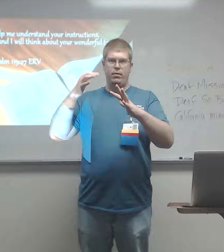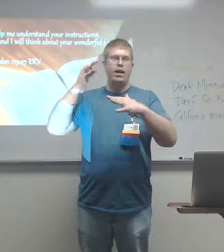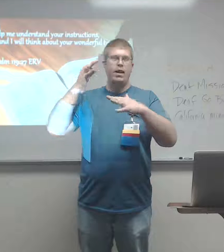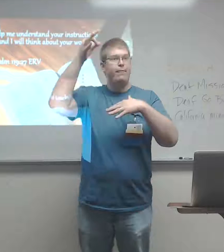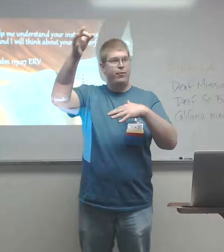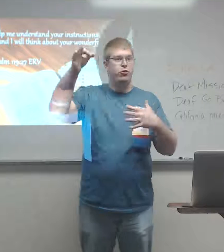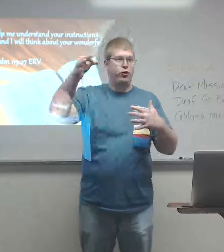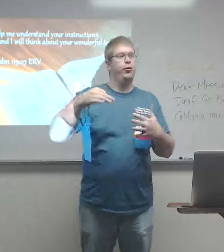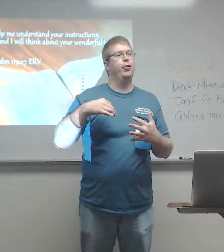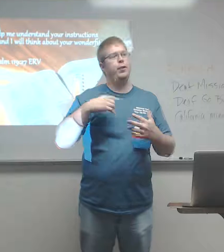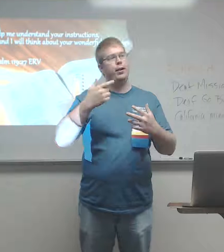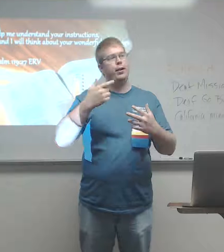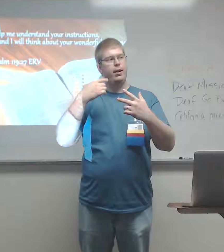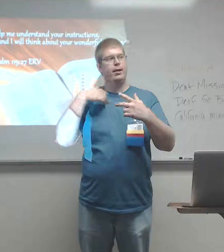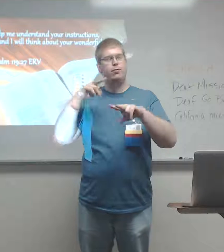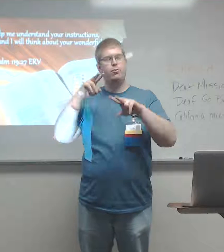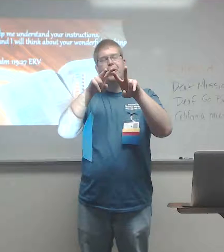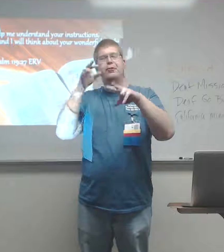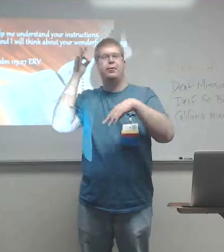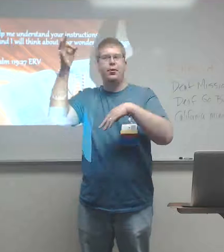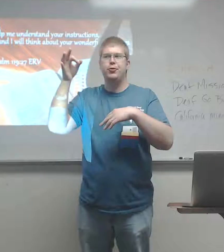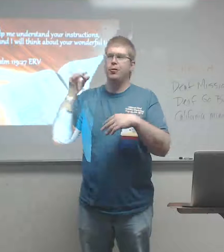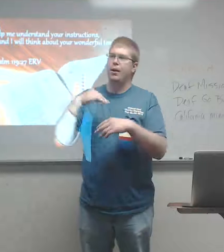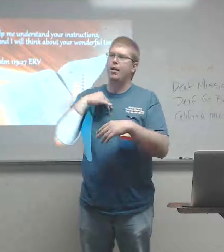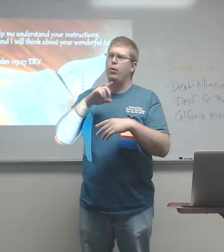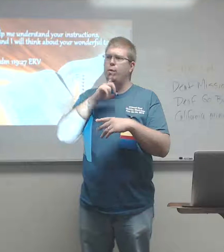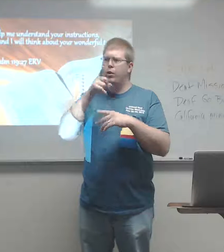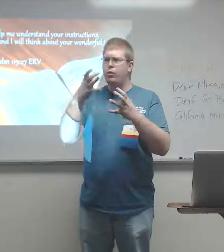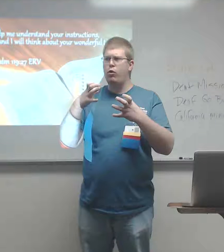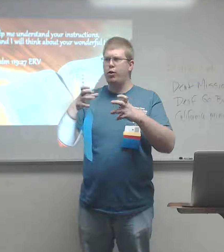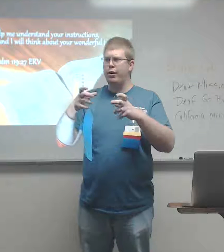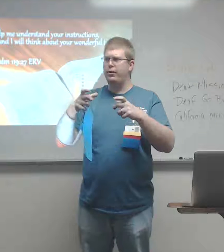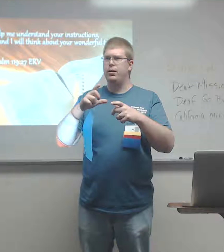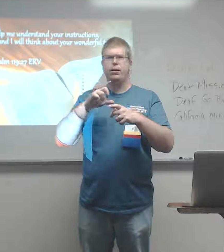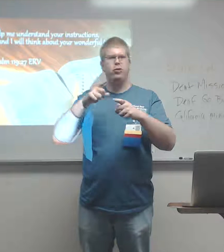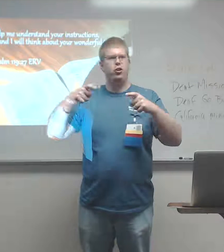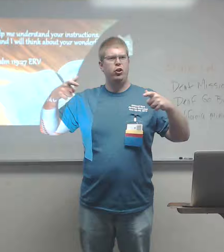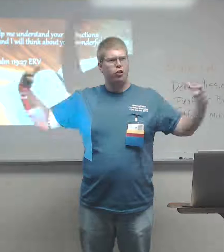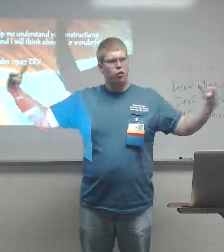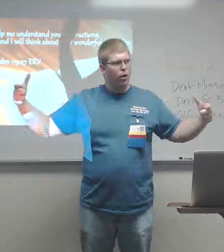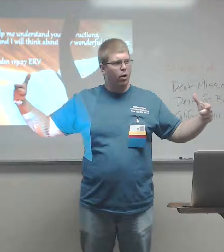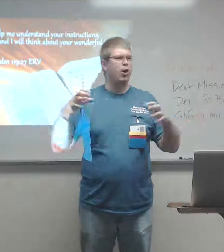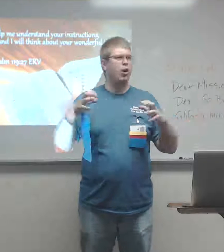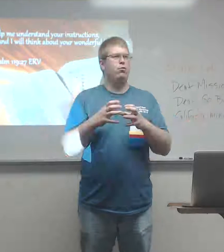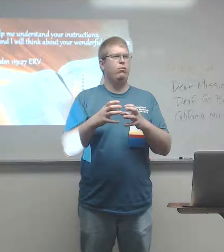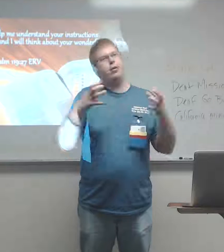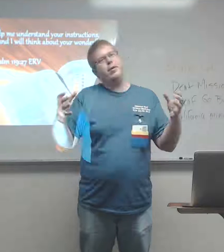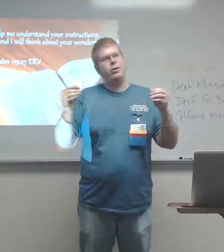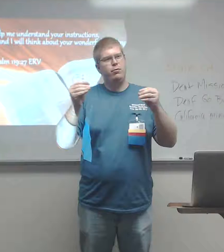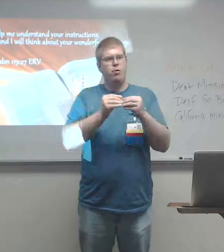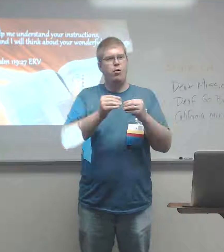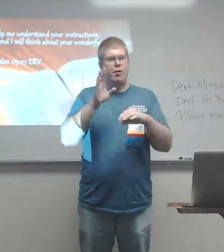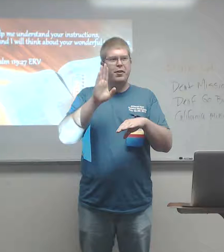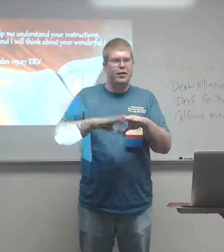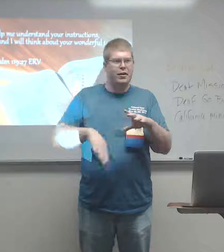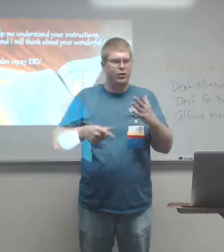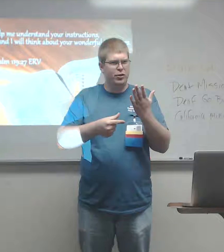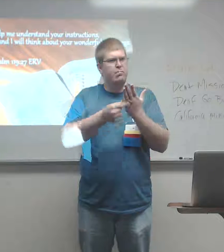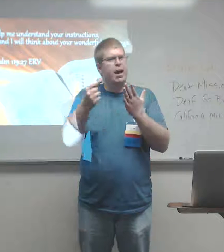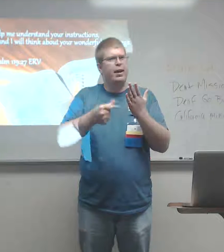In the future, as we're looking to the future, we really want it to grow so much more than just a